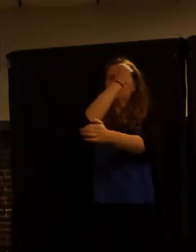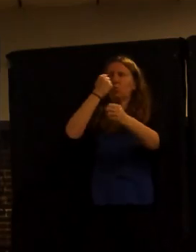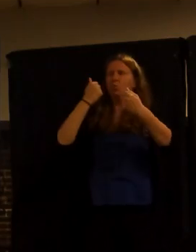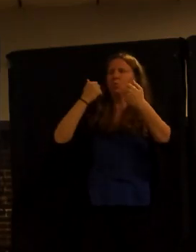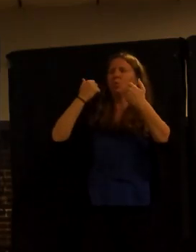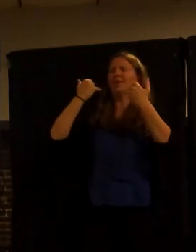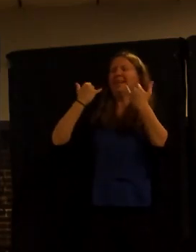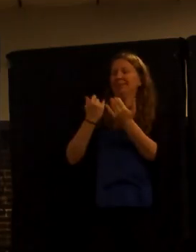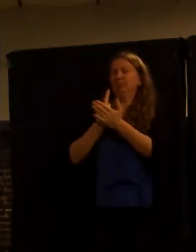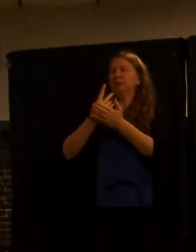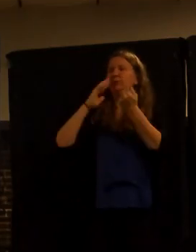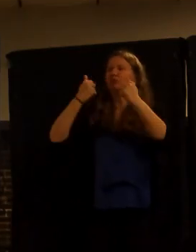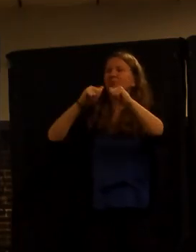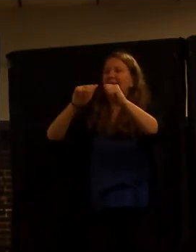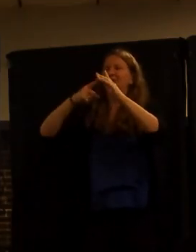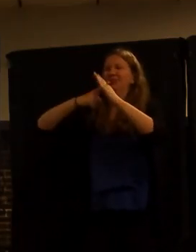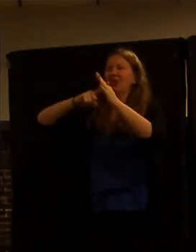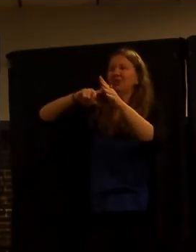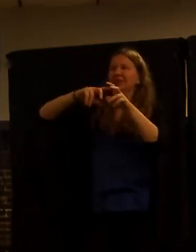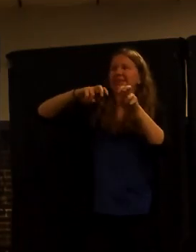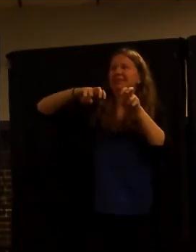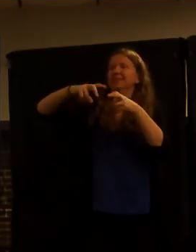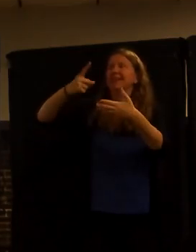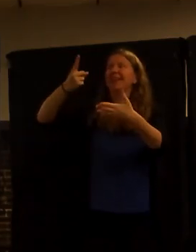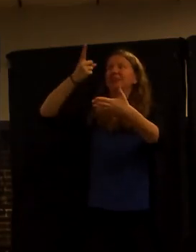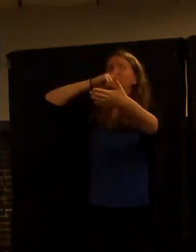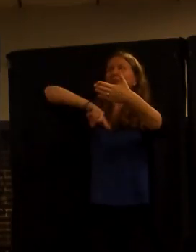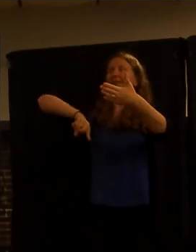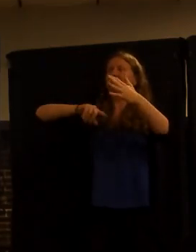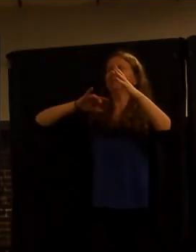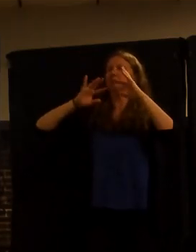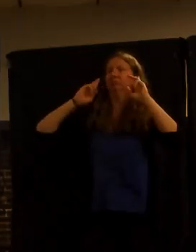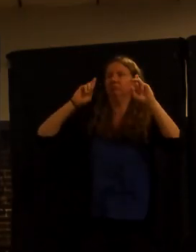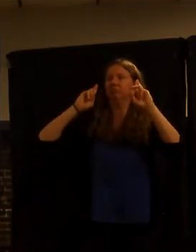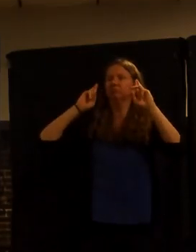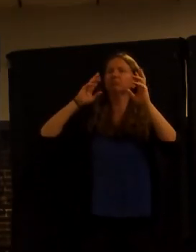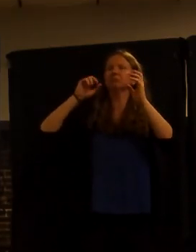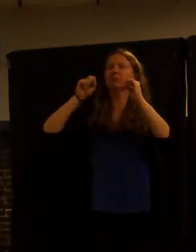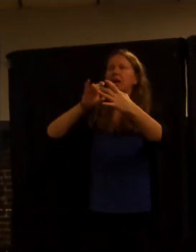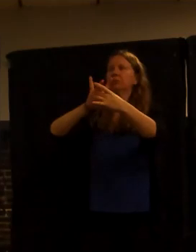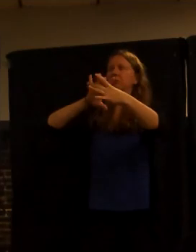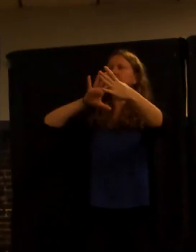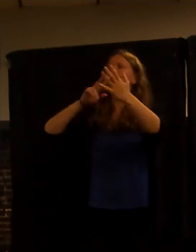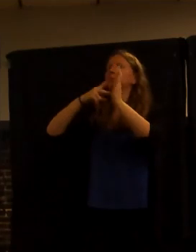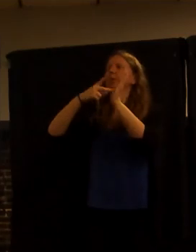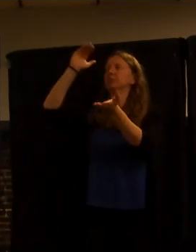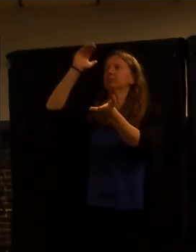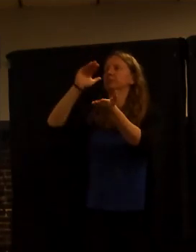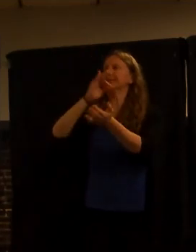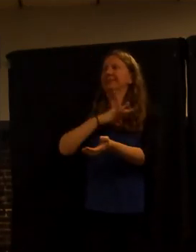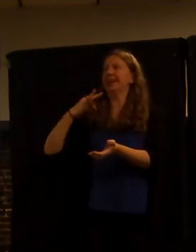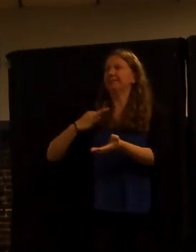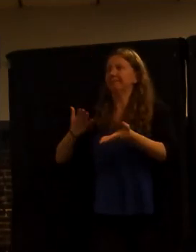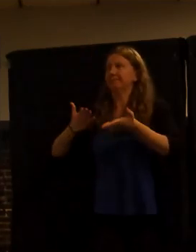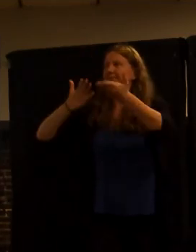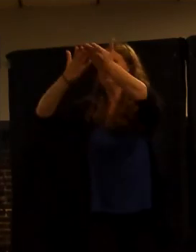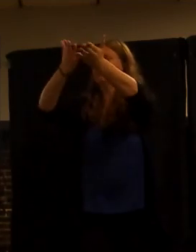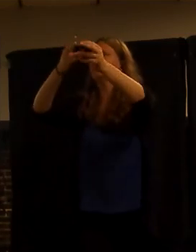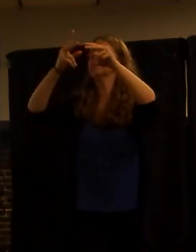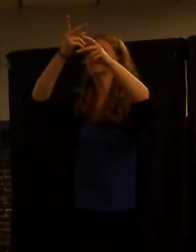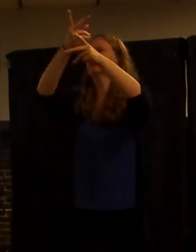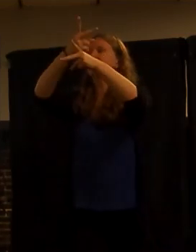the new cafeteria because it is such a transition, new experience for them. Next week, we are hoping we can release